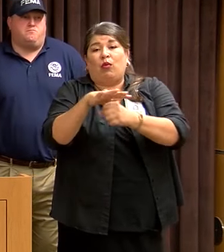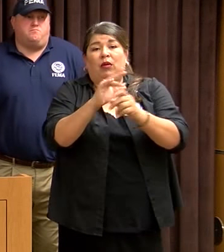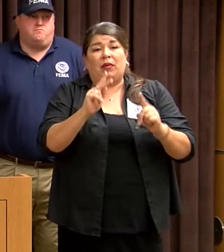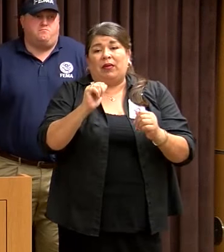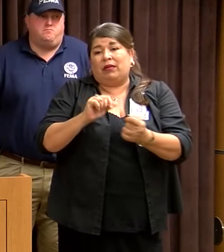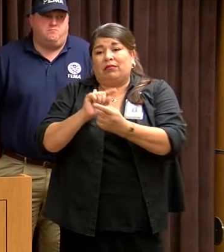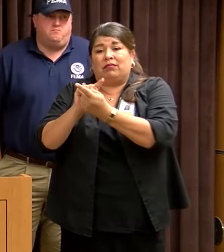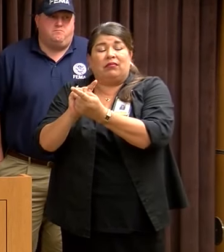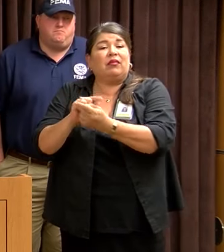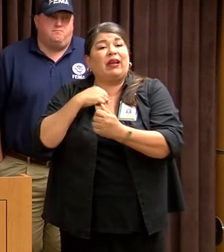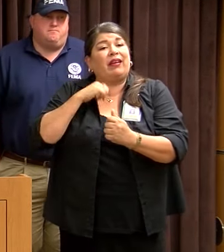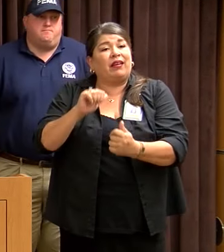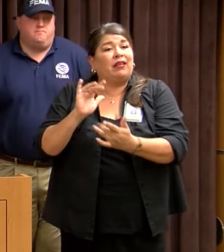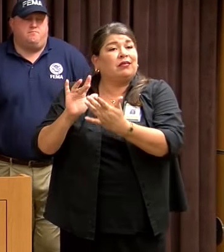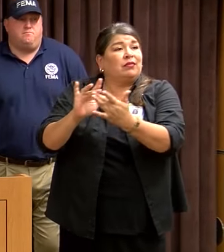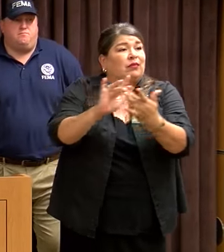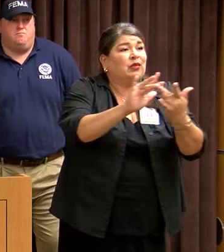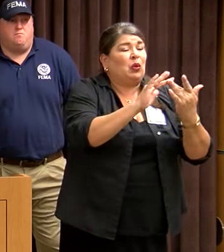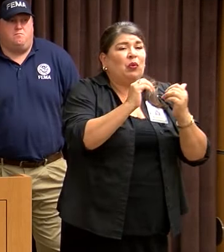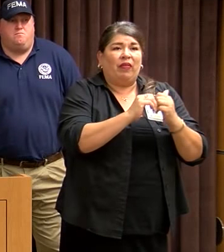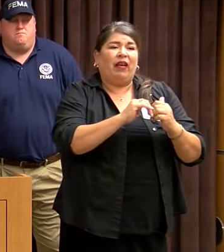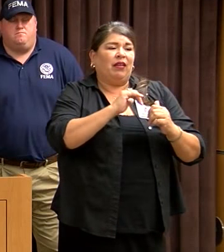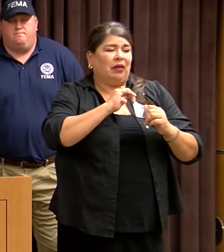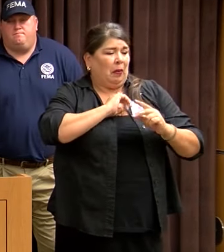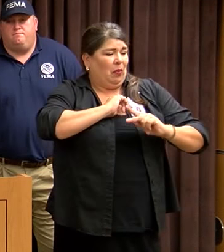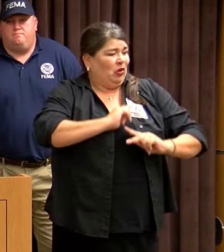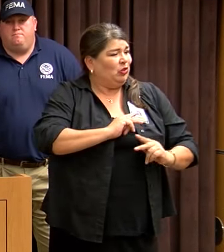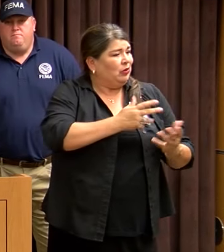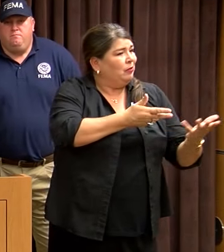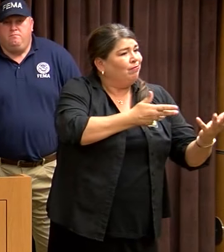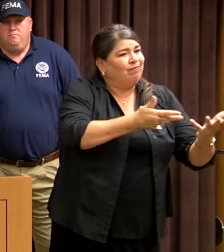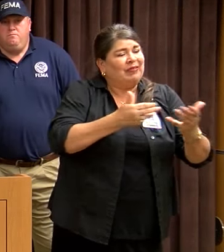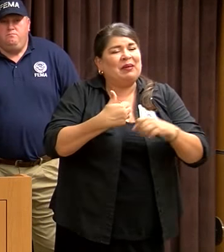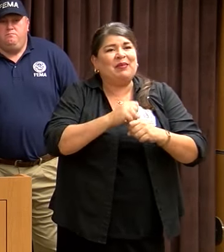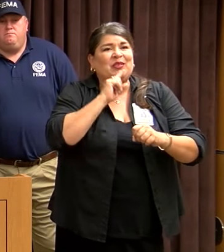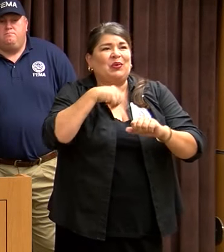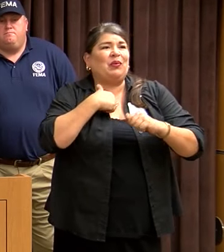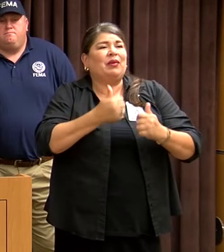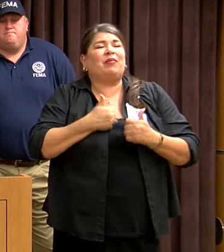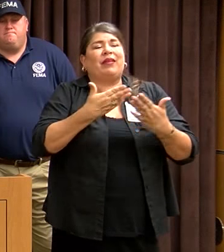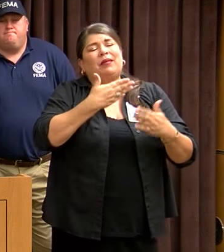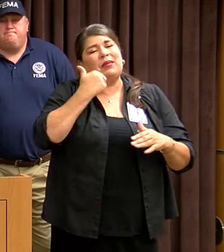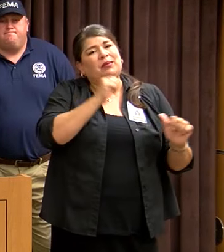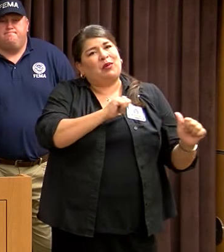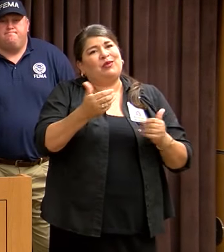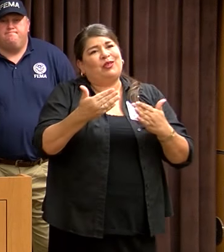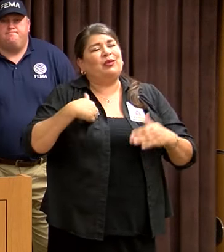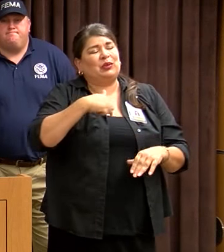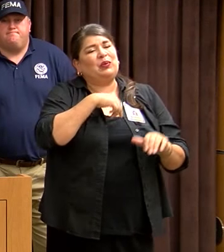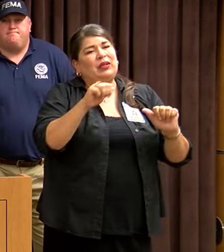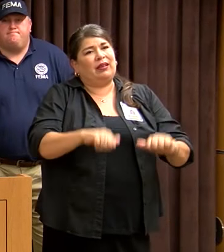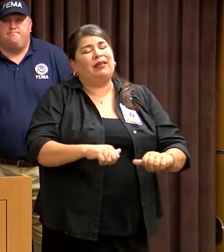and we can reach out to you with that personal touch to make sure that we provide you the best possible service that we can.